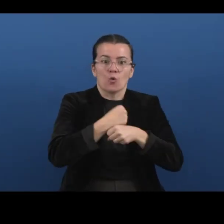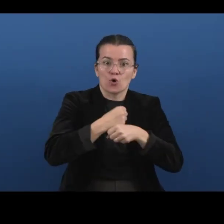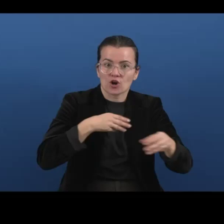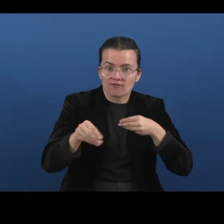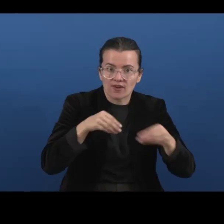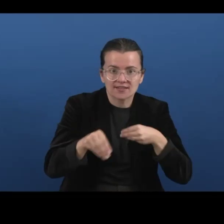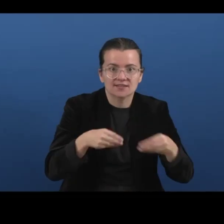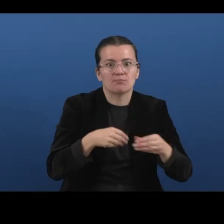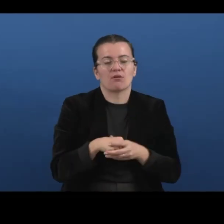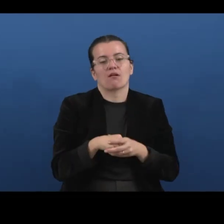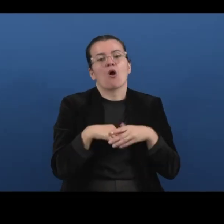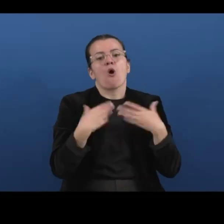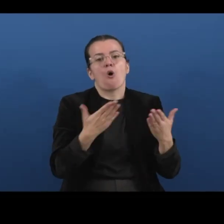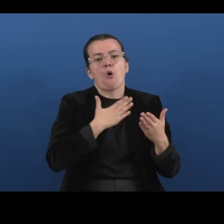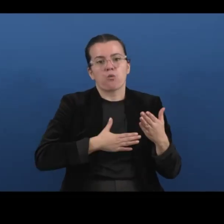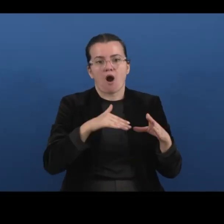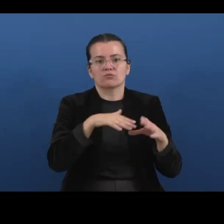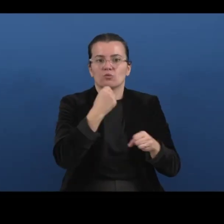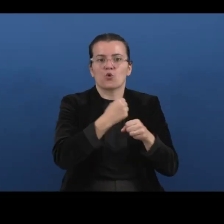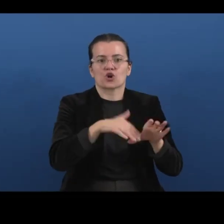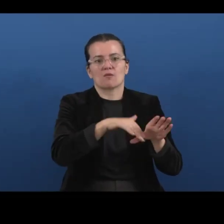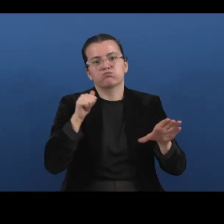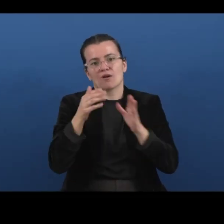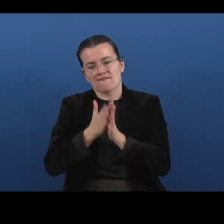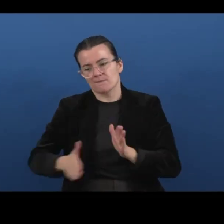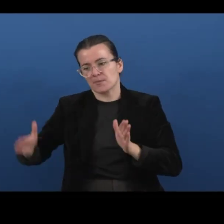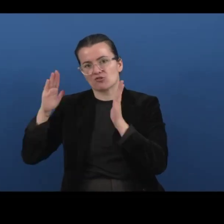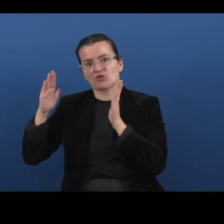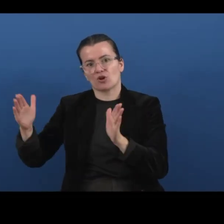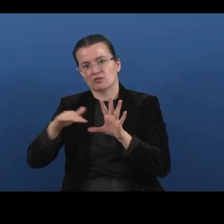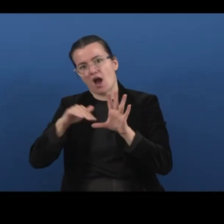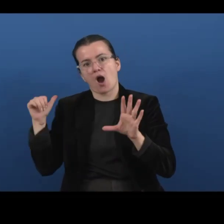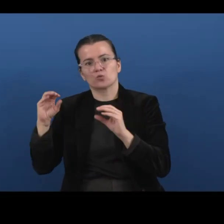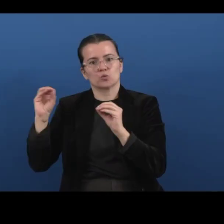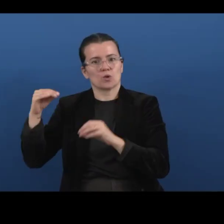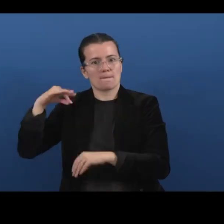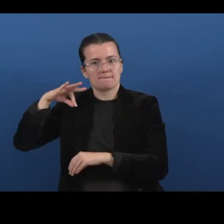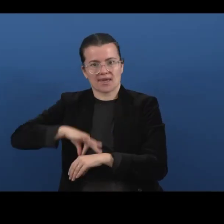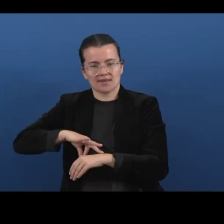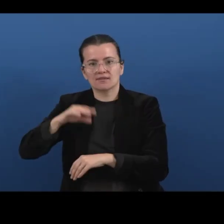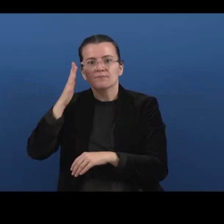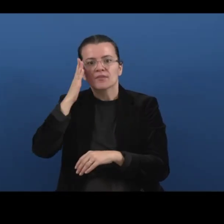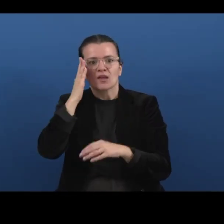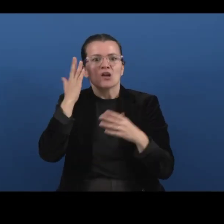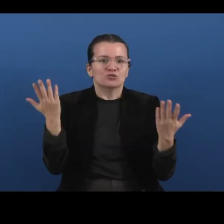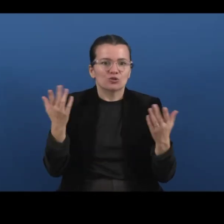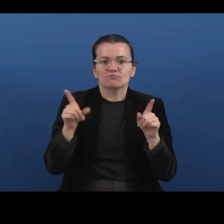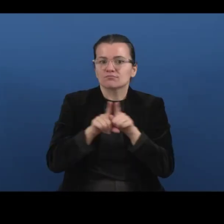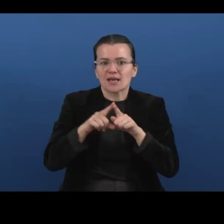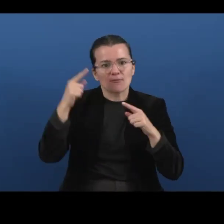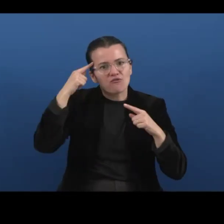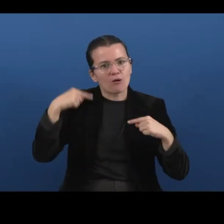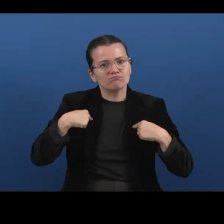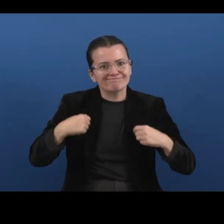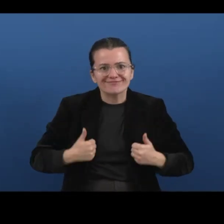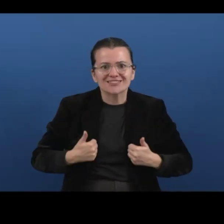the Employee Assistance Programme. And it also promotes the work of our employee resource groups. It also